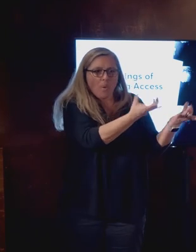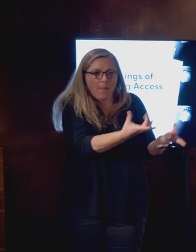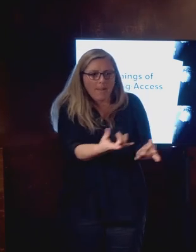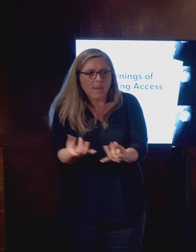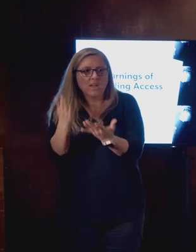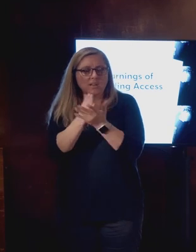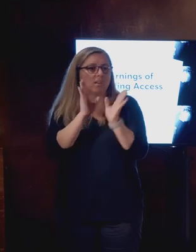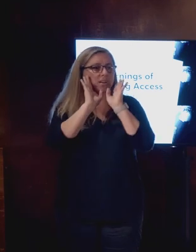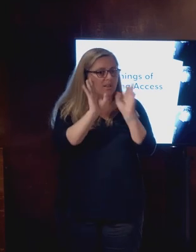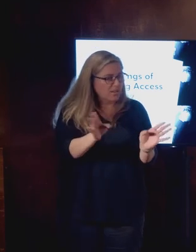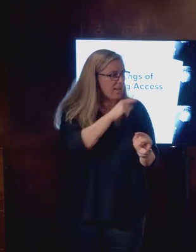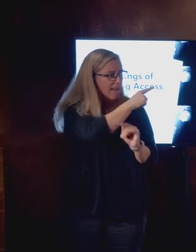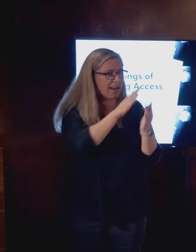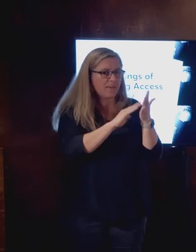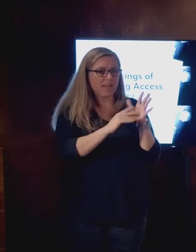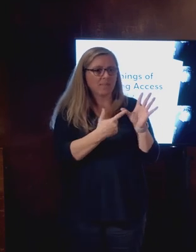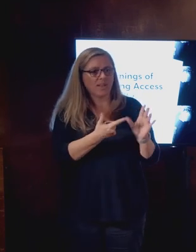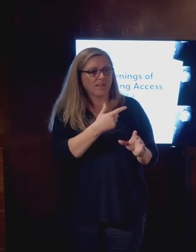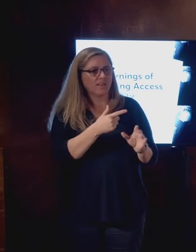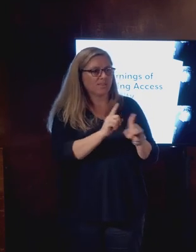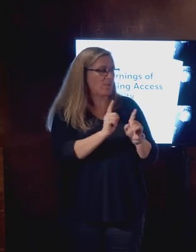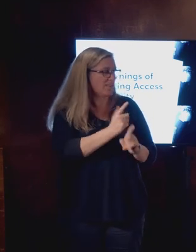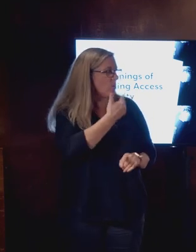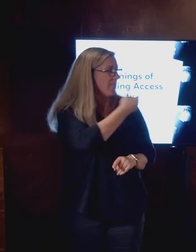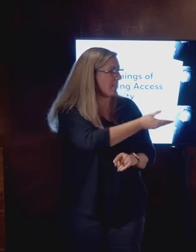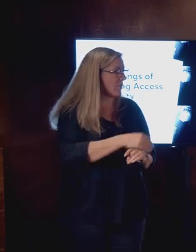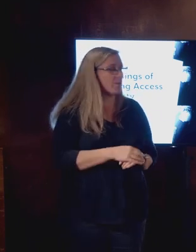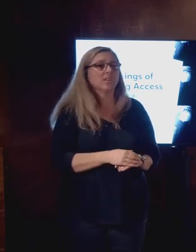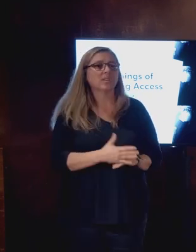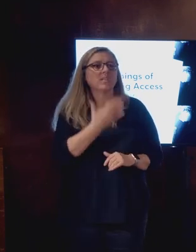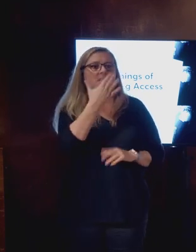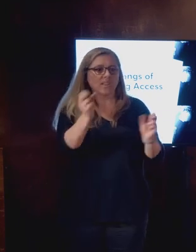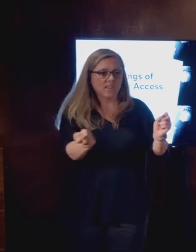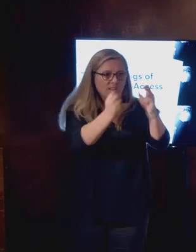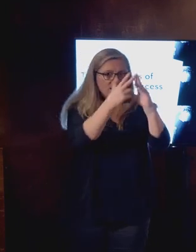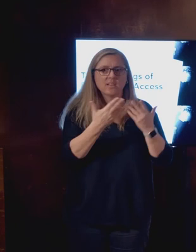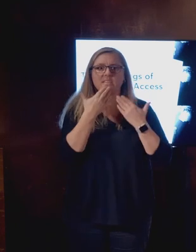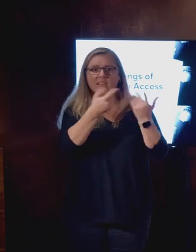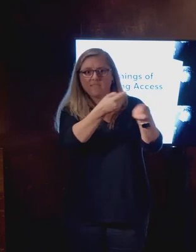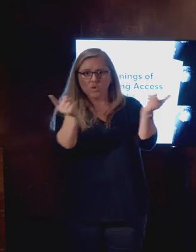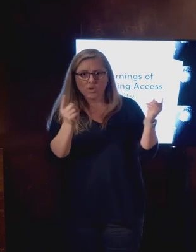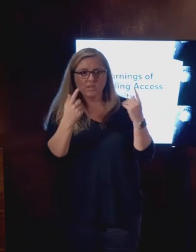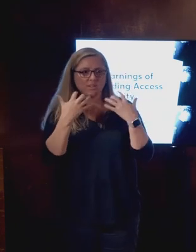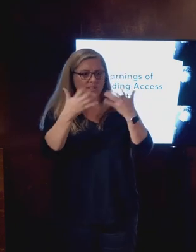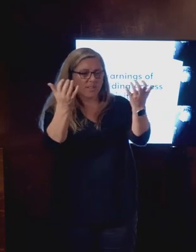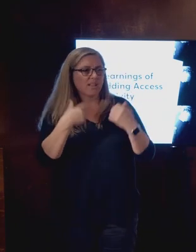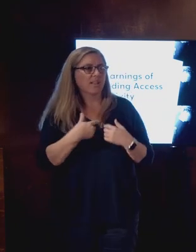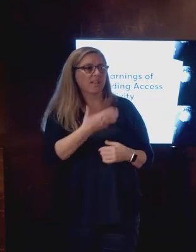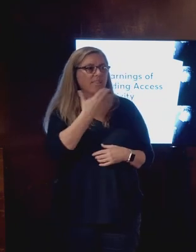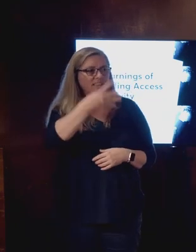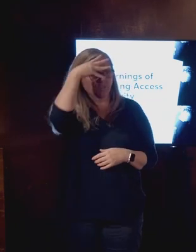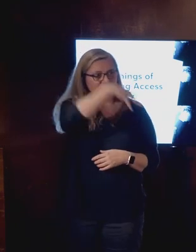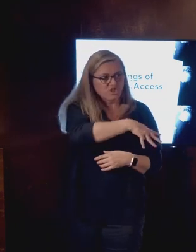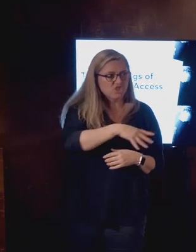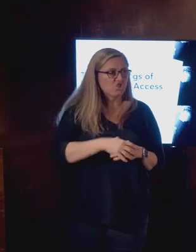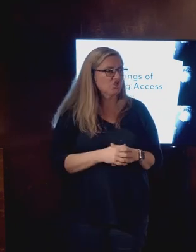really amazing. And Emma, yep. Thanks. Yeah, it's great. Yeah, and thank you to the Arts Centre again, and thank you to you for coming. And thanks to Fringe for,